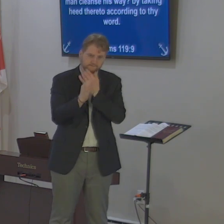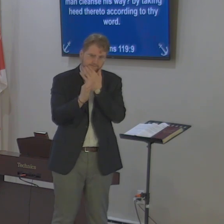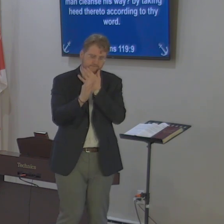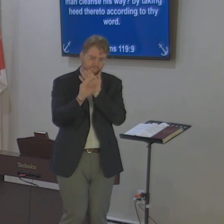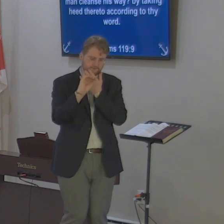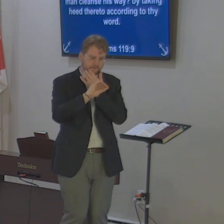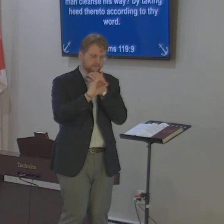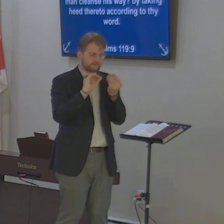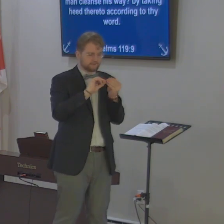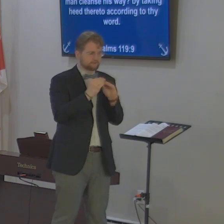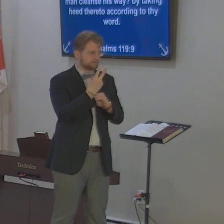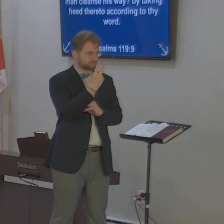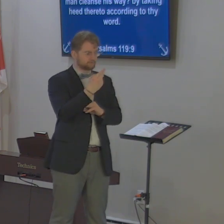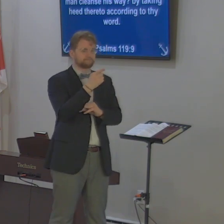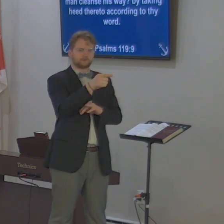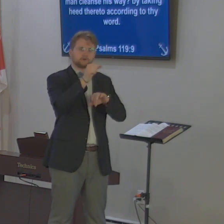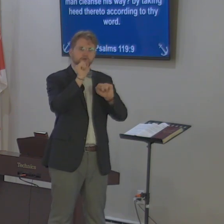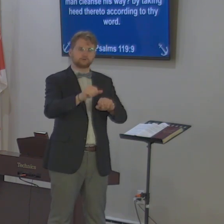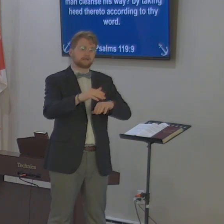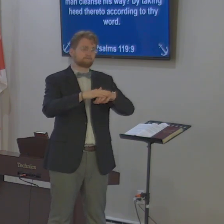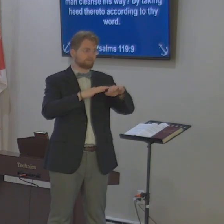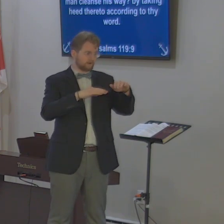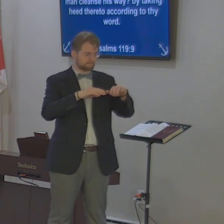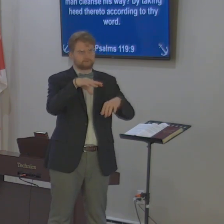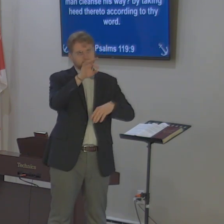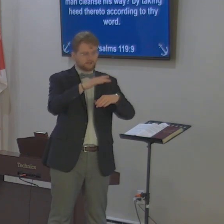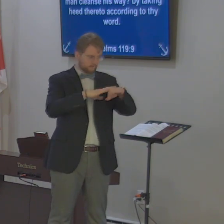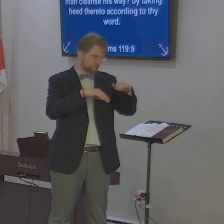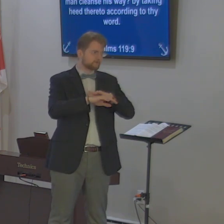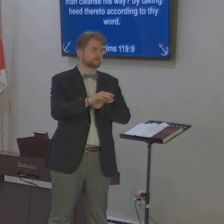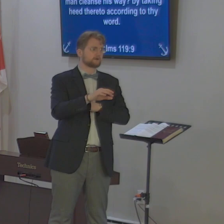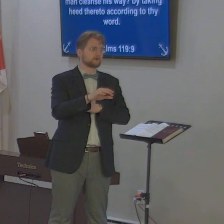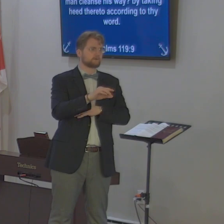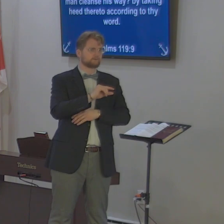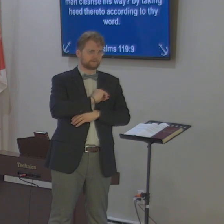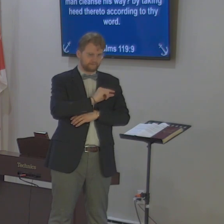Number two, you can find comfort of conviction because of his provision. The next